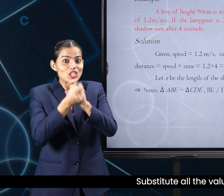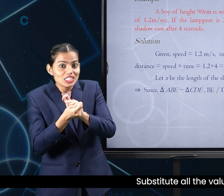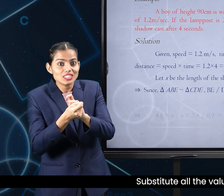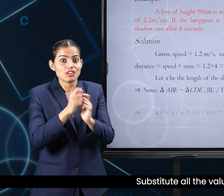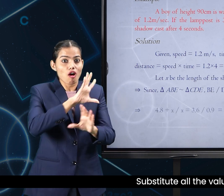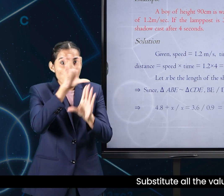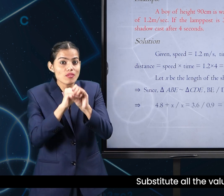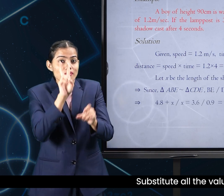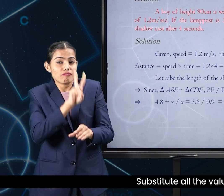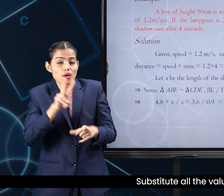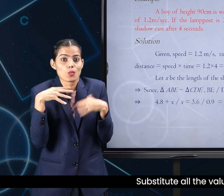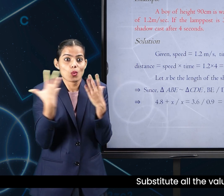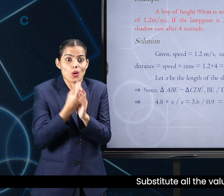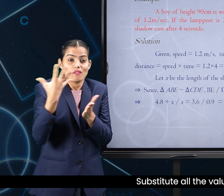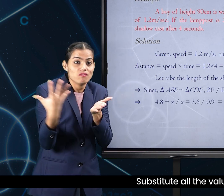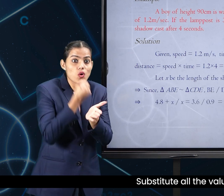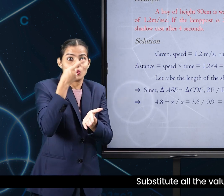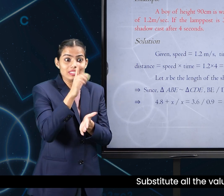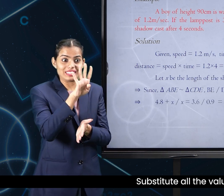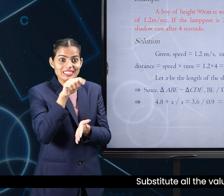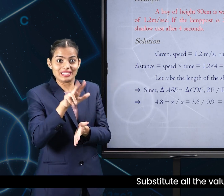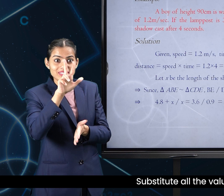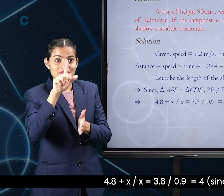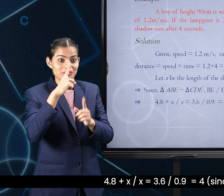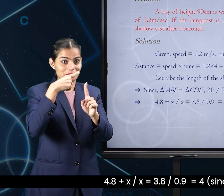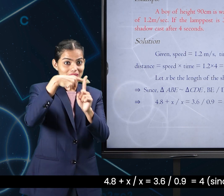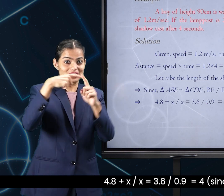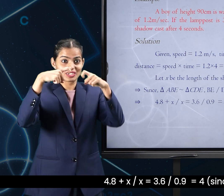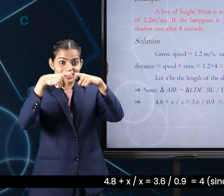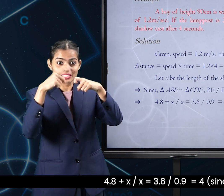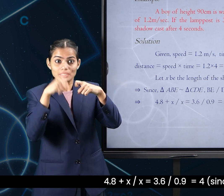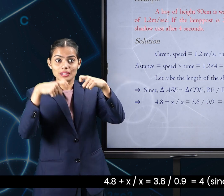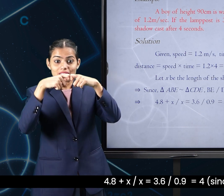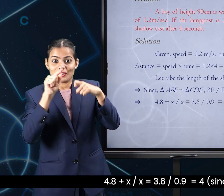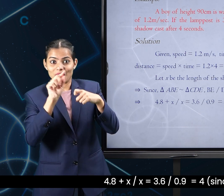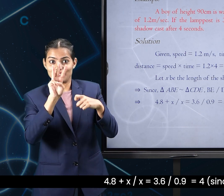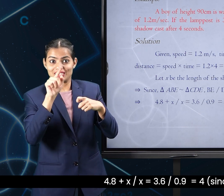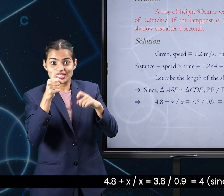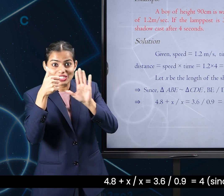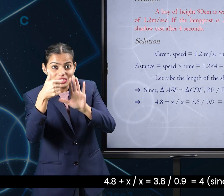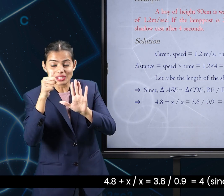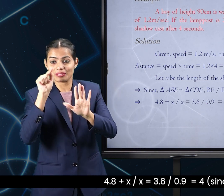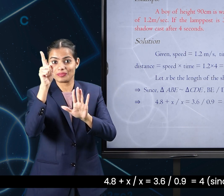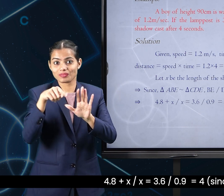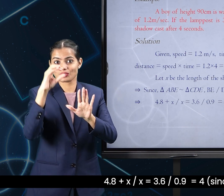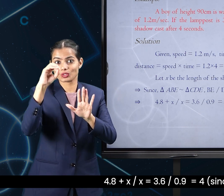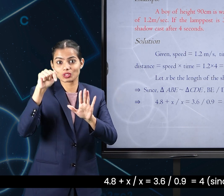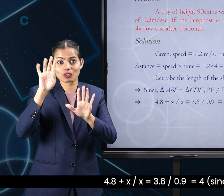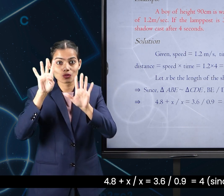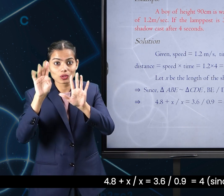Substitute all the values we get. 4.8 plus x by x is equal to 3 by 6 by